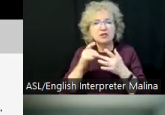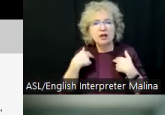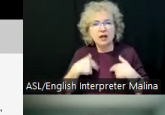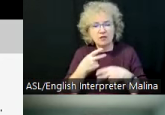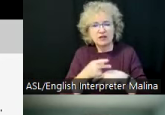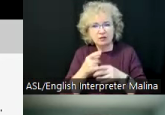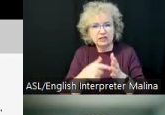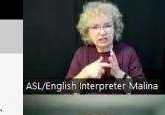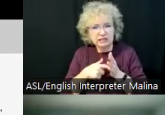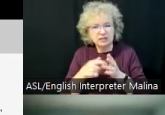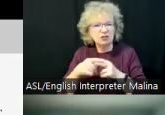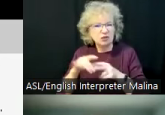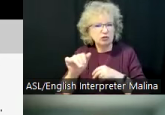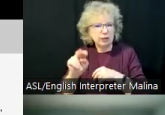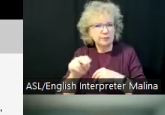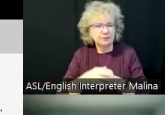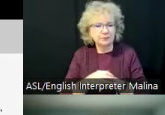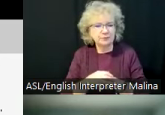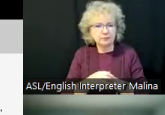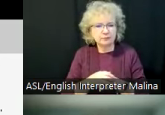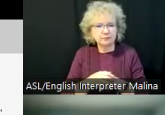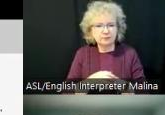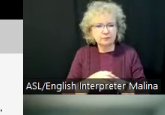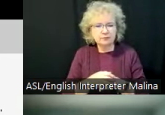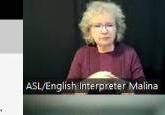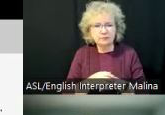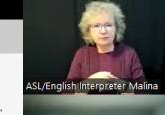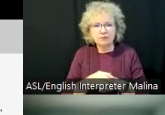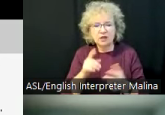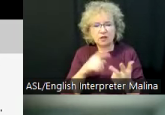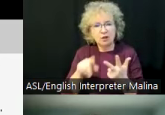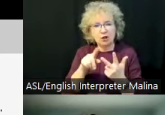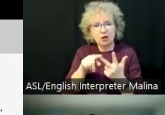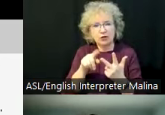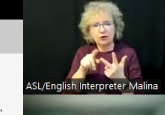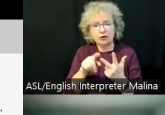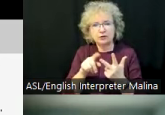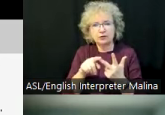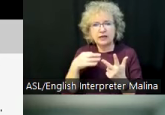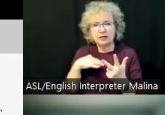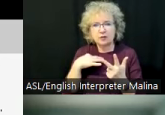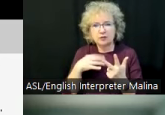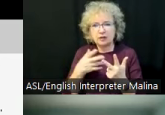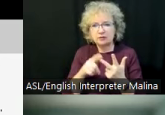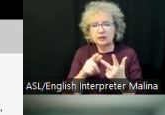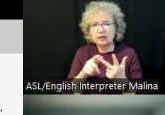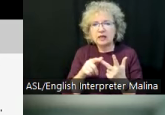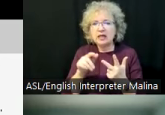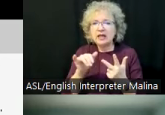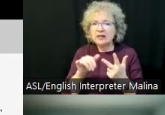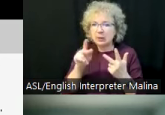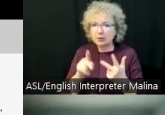beginning in January. And then the third pillar of eligibility for this is that the individual